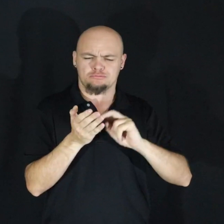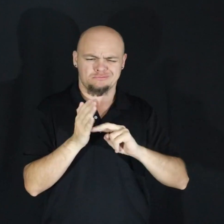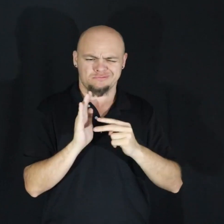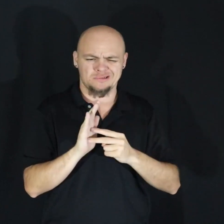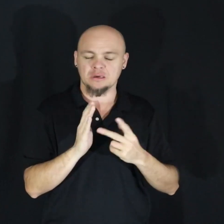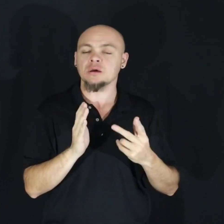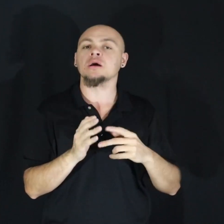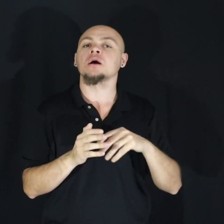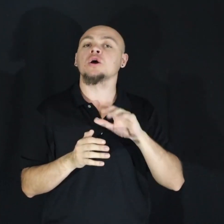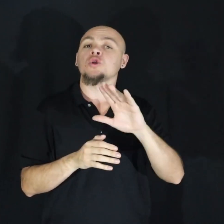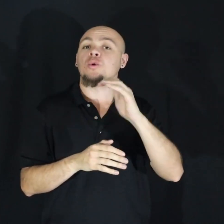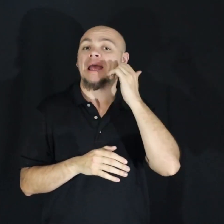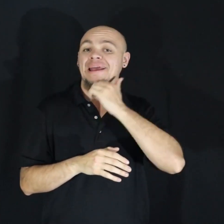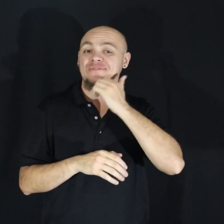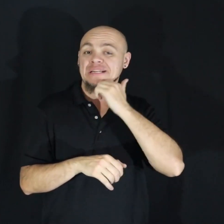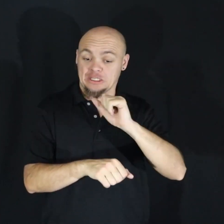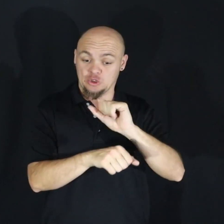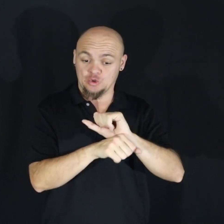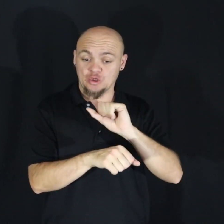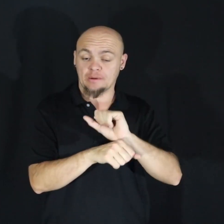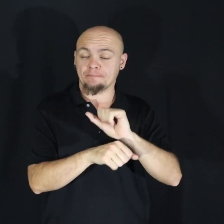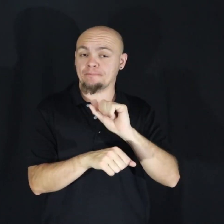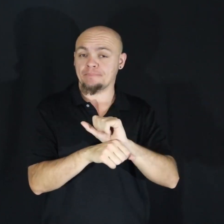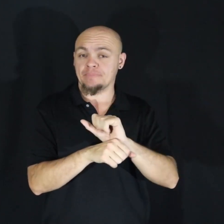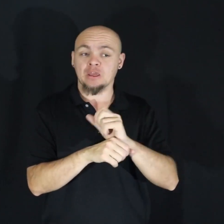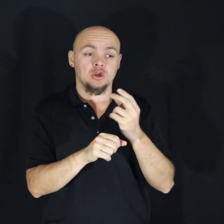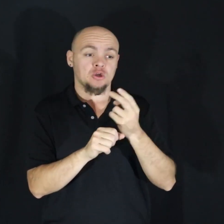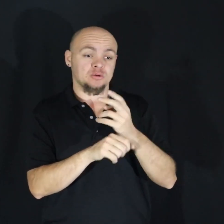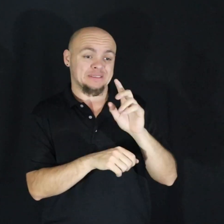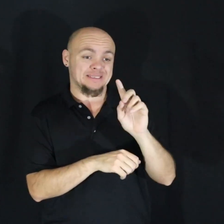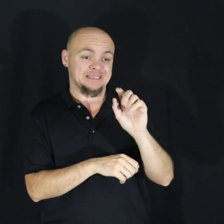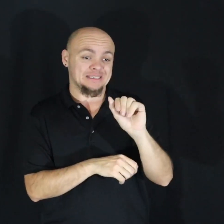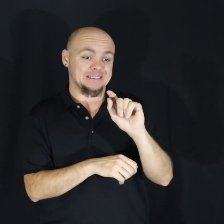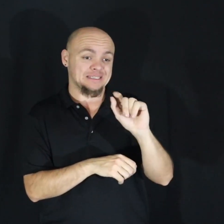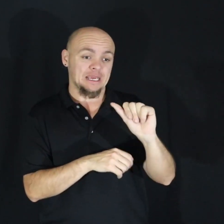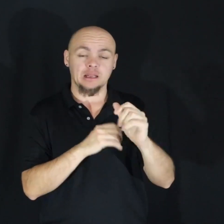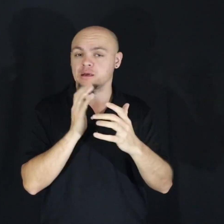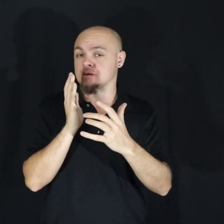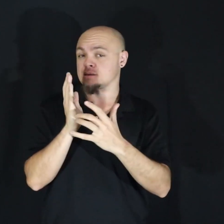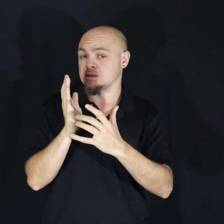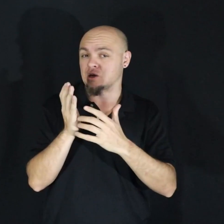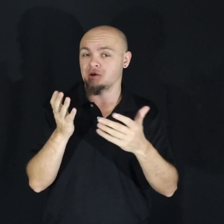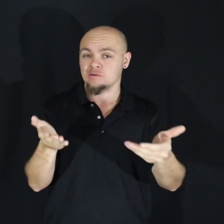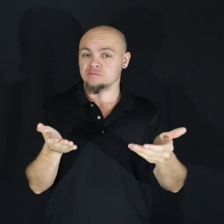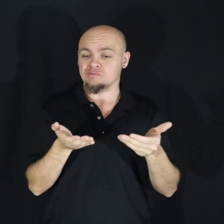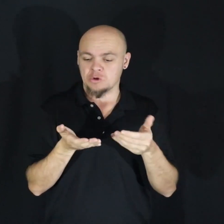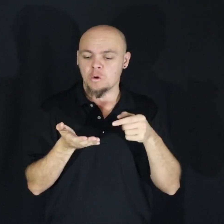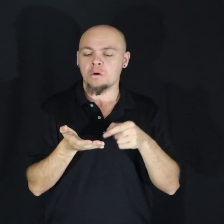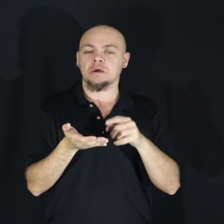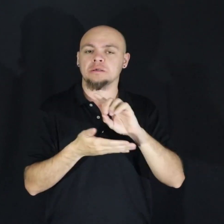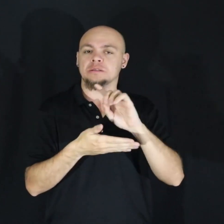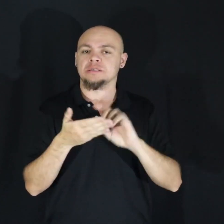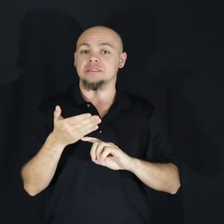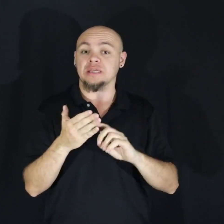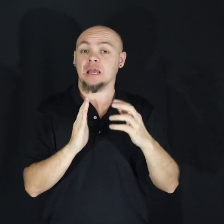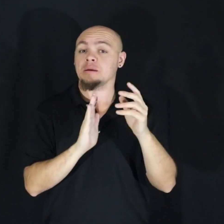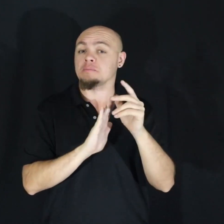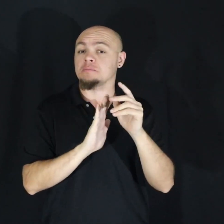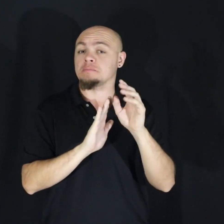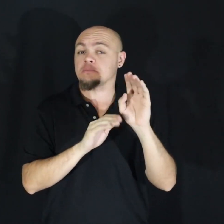simply means taking your day-to-day job activities, using data, using technology, and pre-designed business